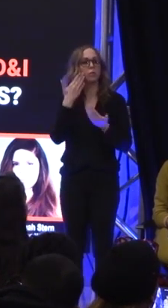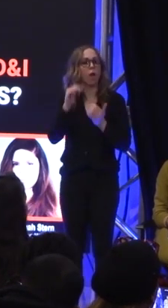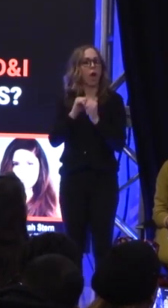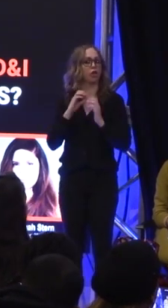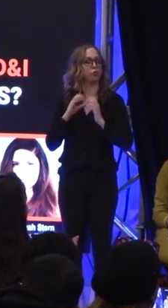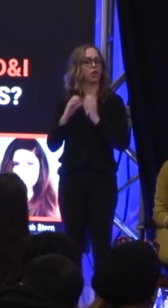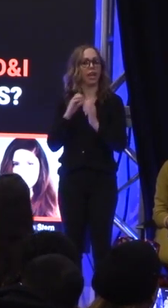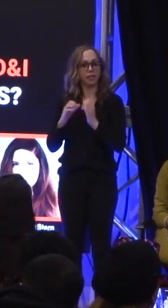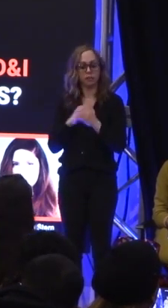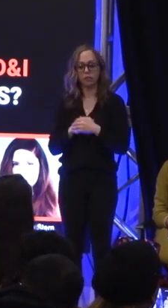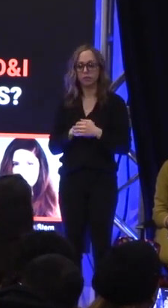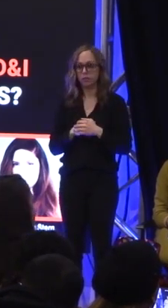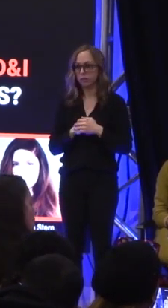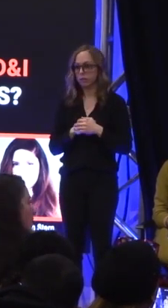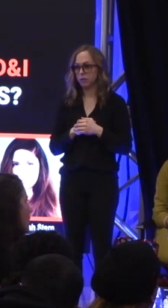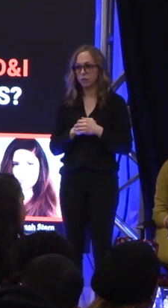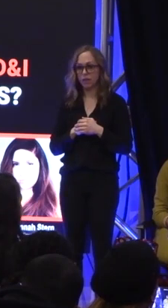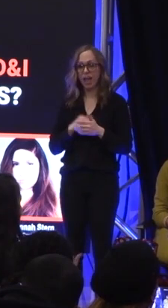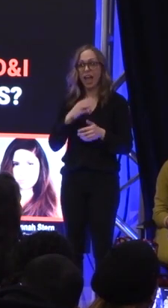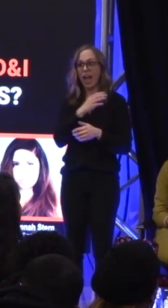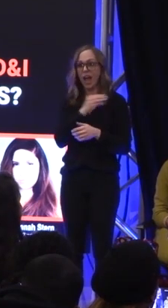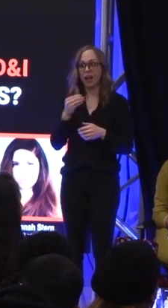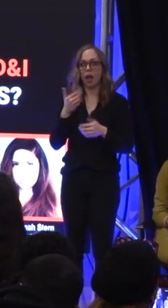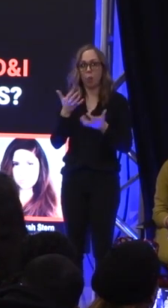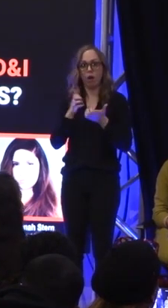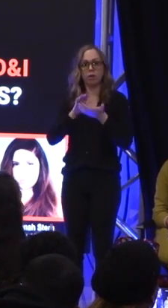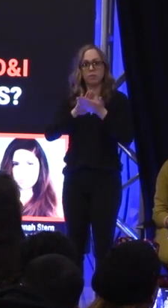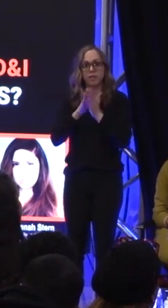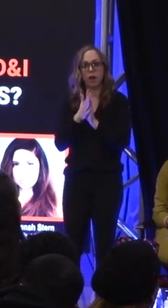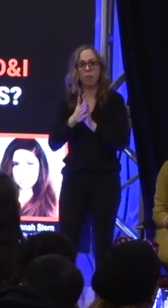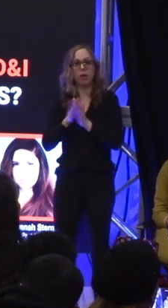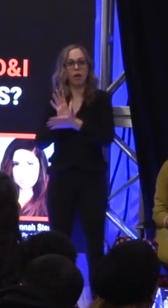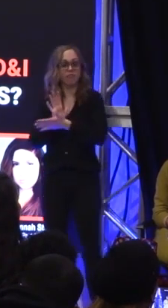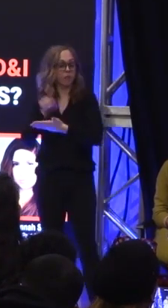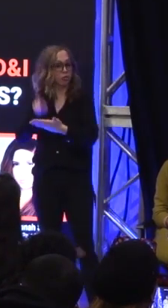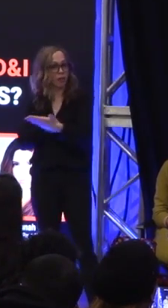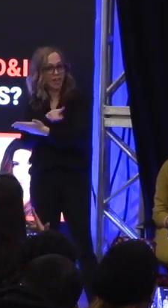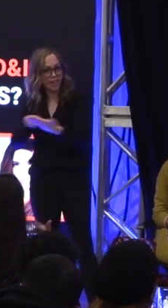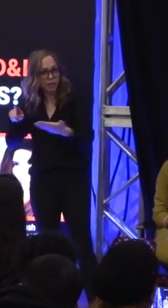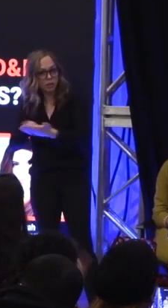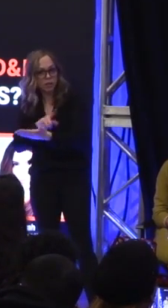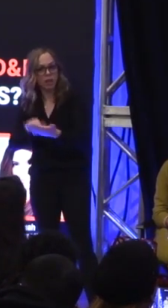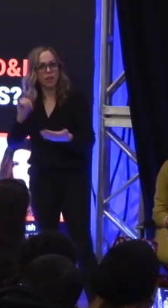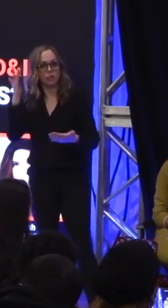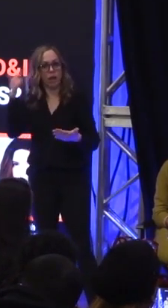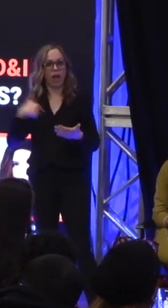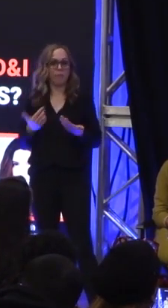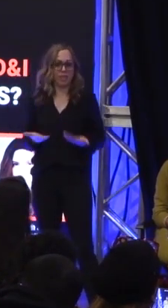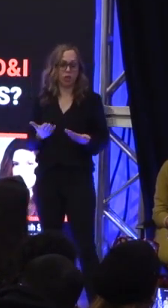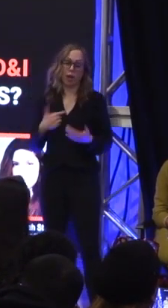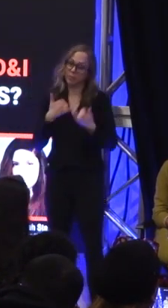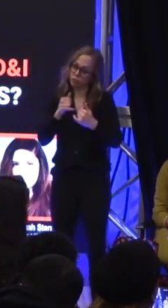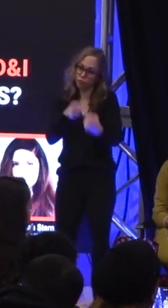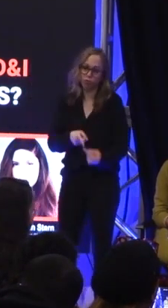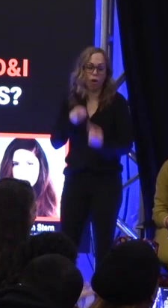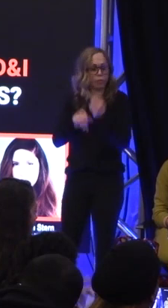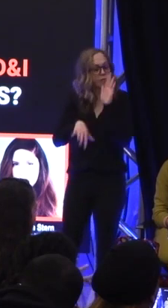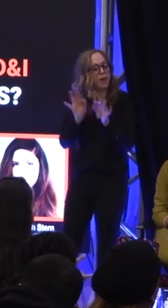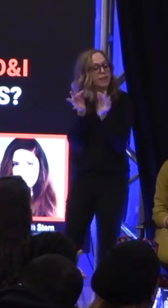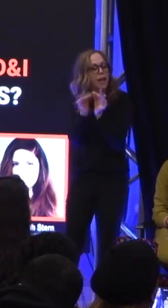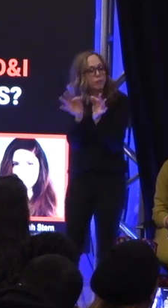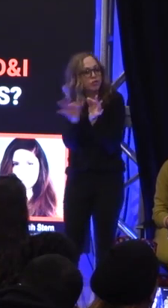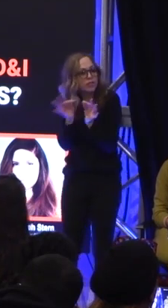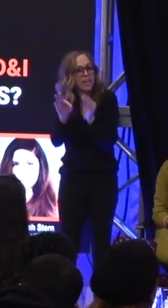And furthermore, I wanted to be a film critic, and that's why I'm here. But I also struggled with finding captioning